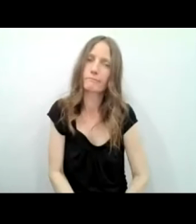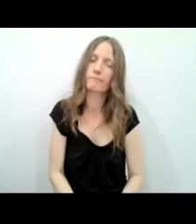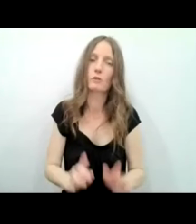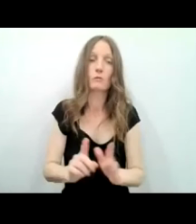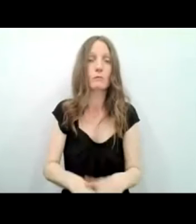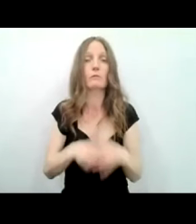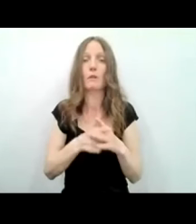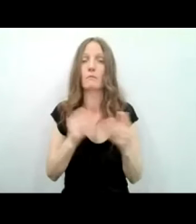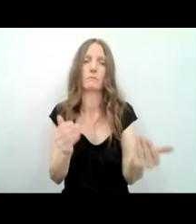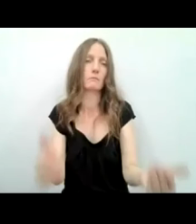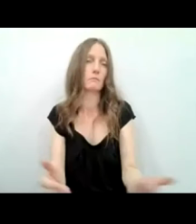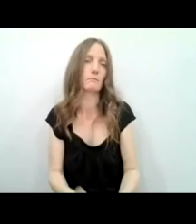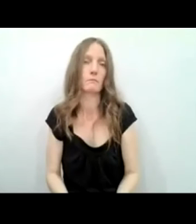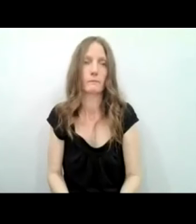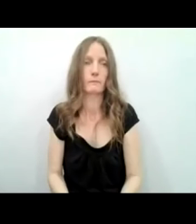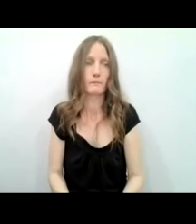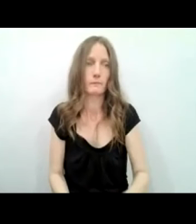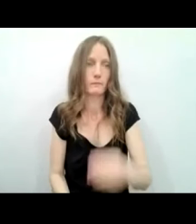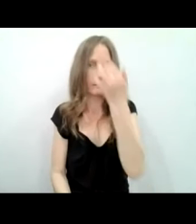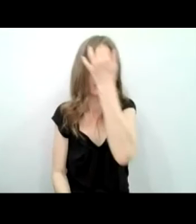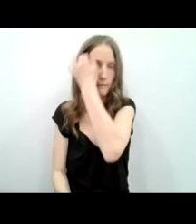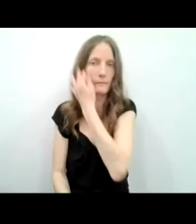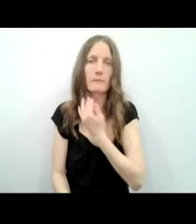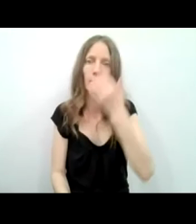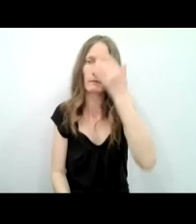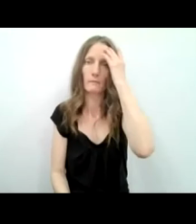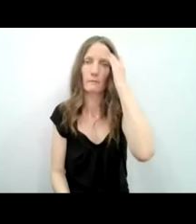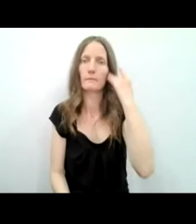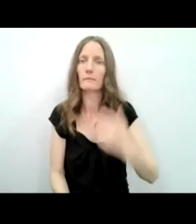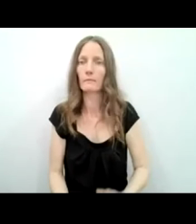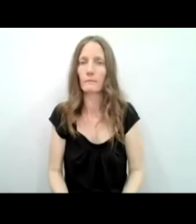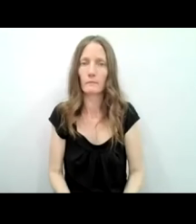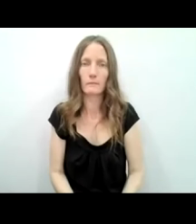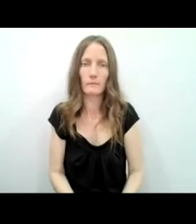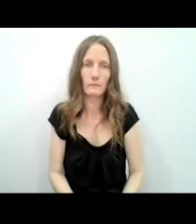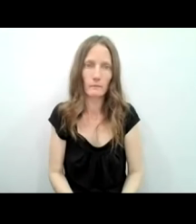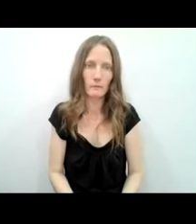So real quick before that, actually, I'm going to start.